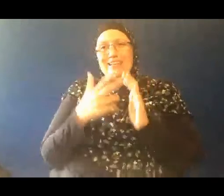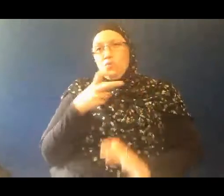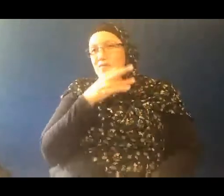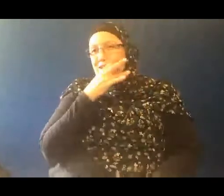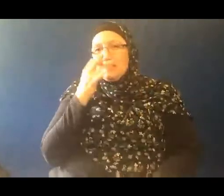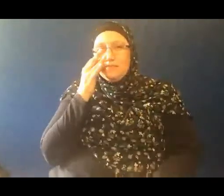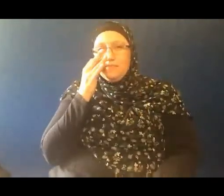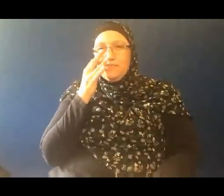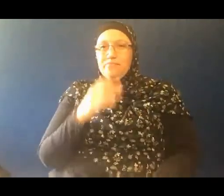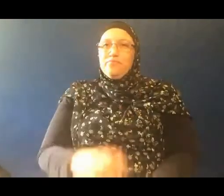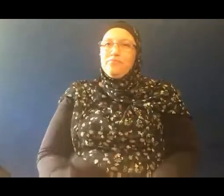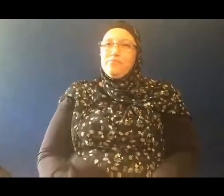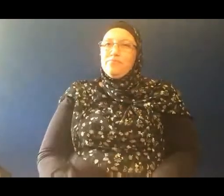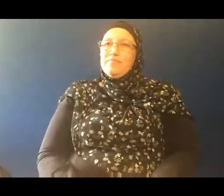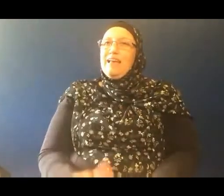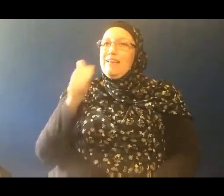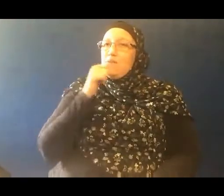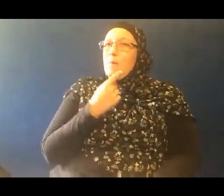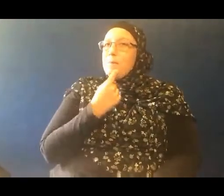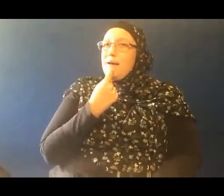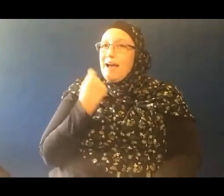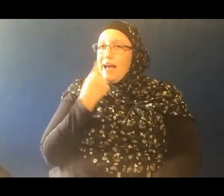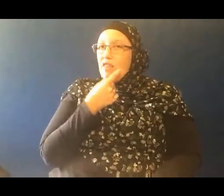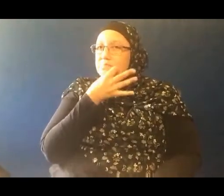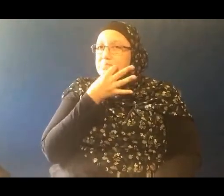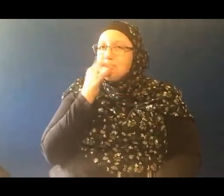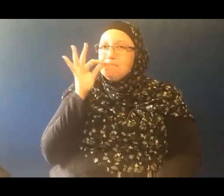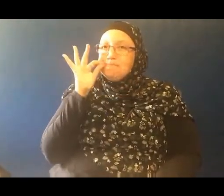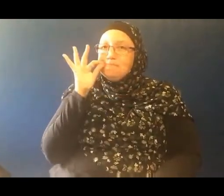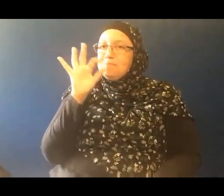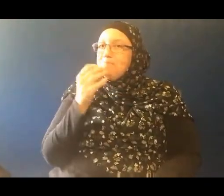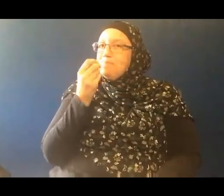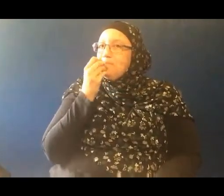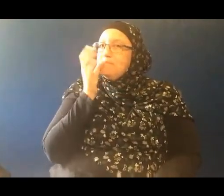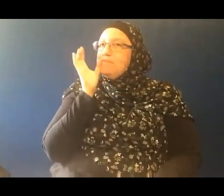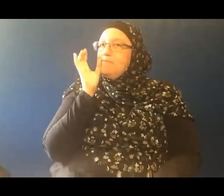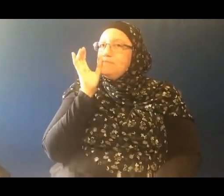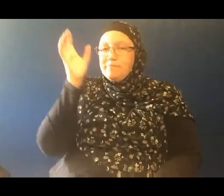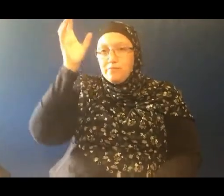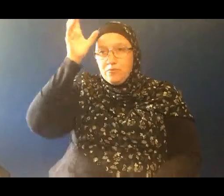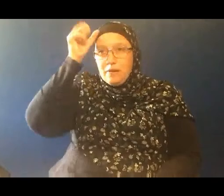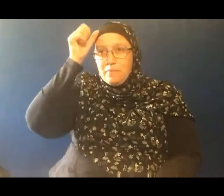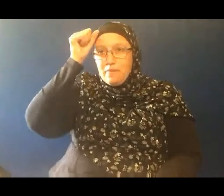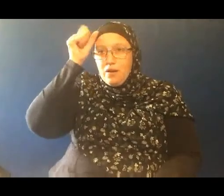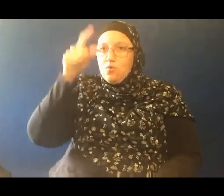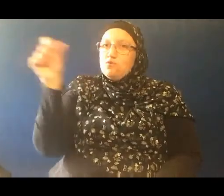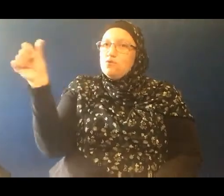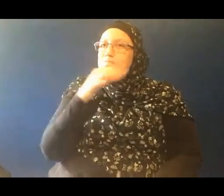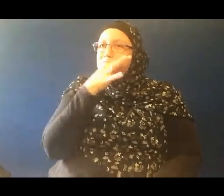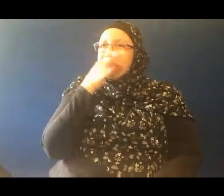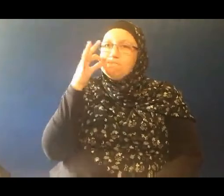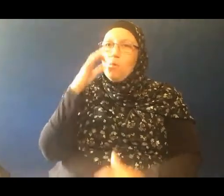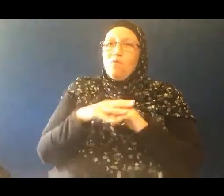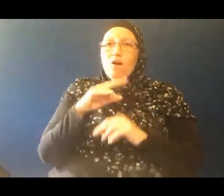fast and you zip your mouth against drinking and eating, my friend, remember that you're supposed to control your